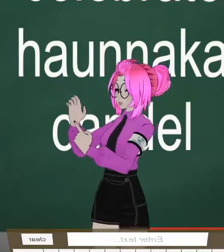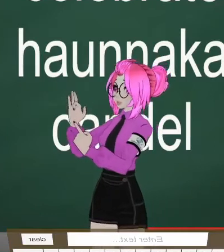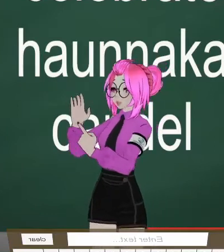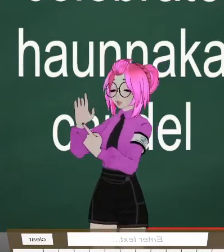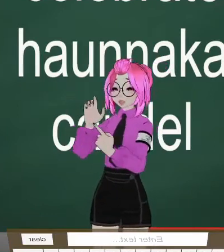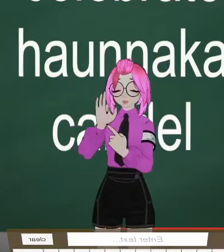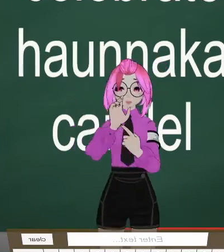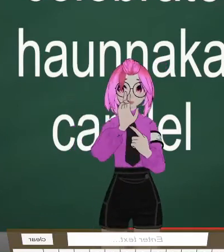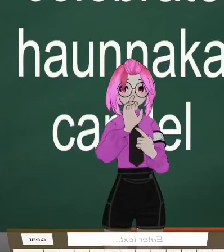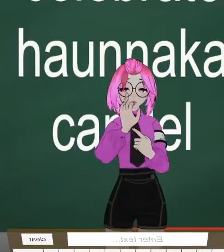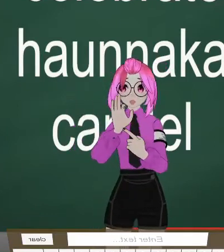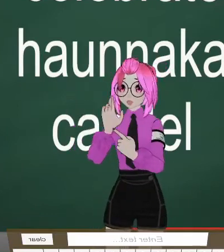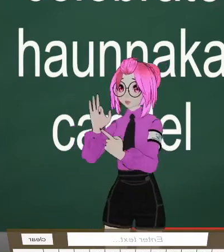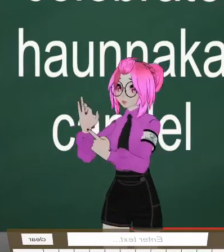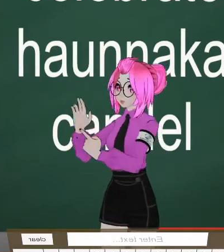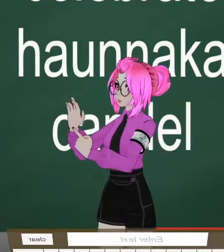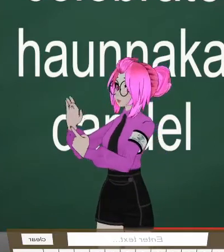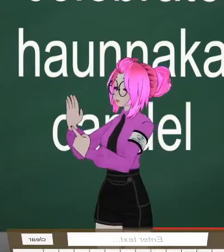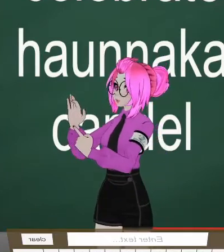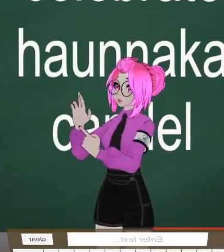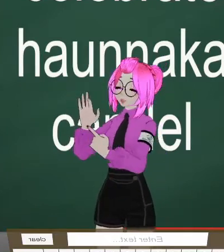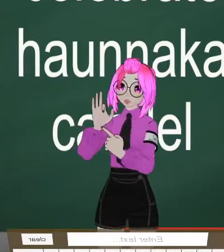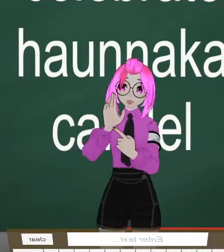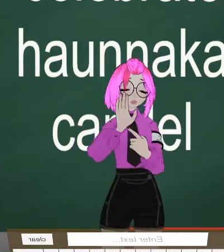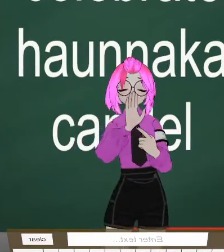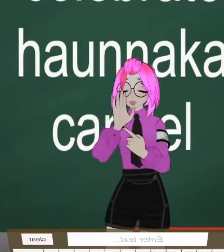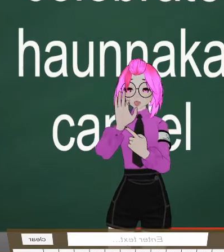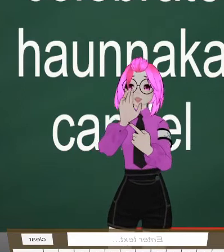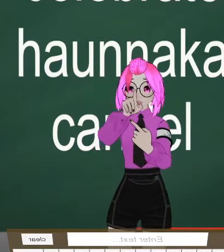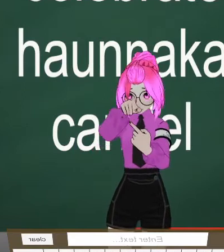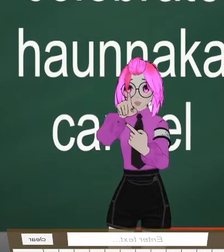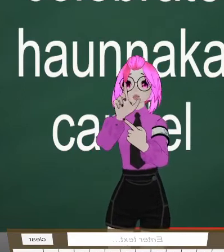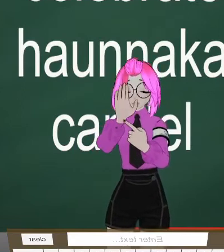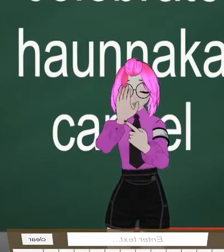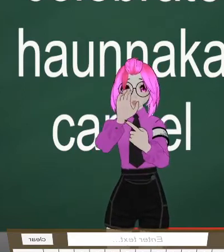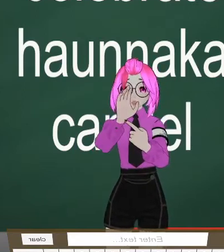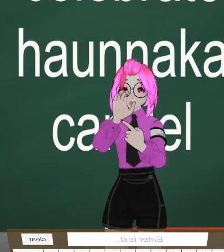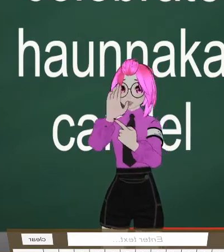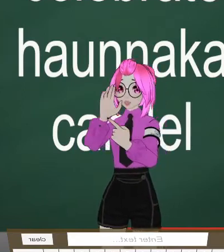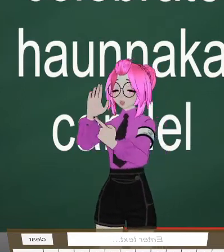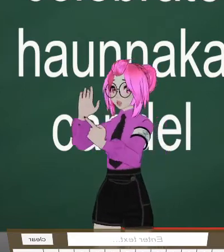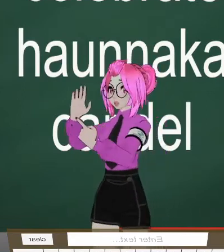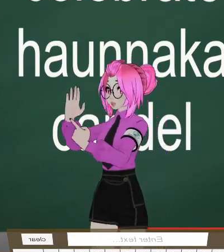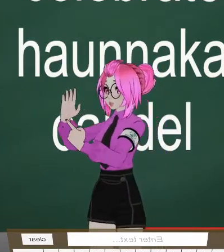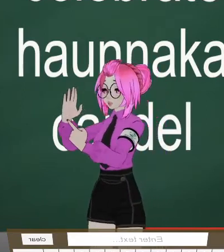flame candle candle yep if you don't have index you could do that you're opening and relaxing your hand